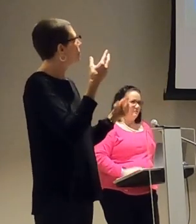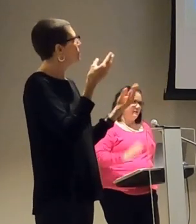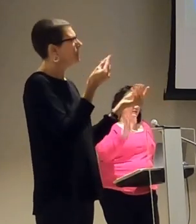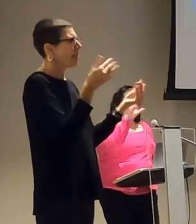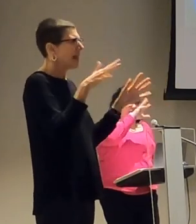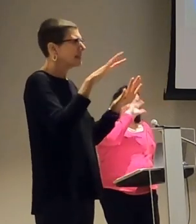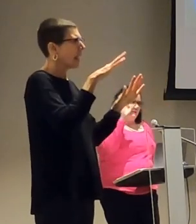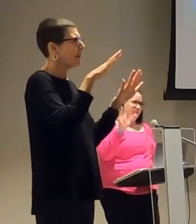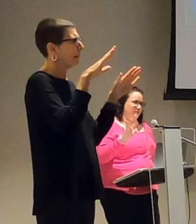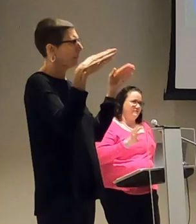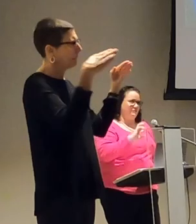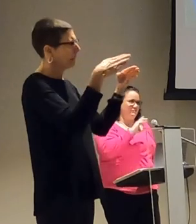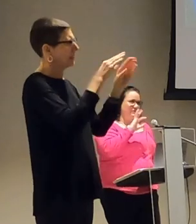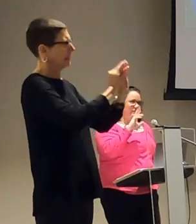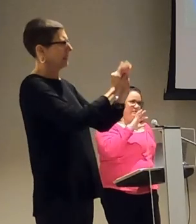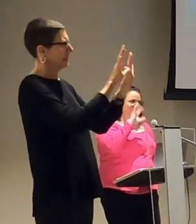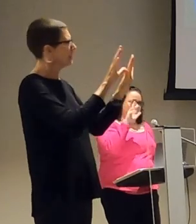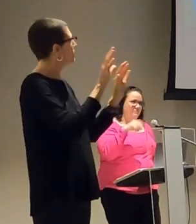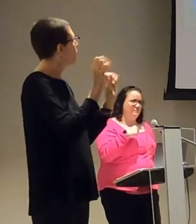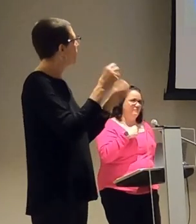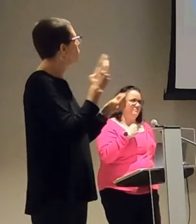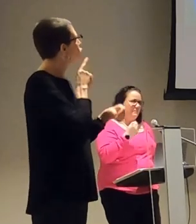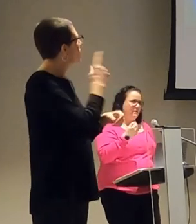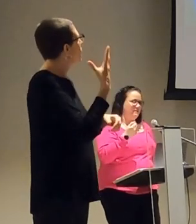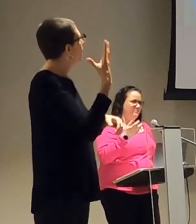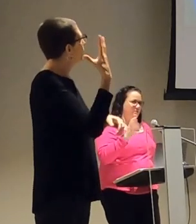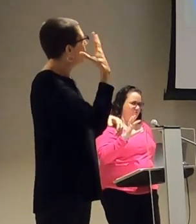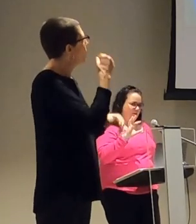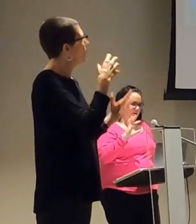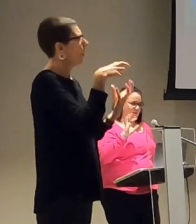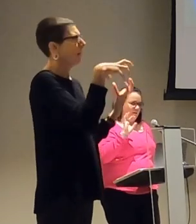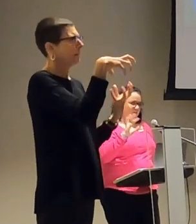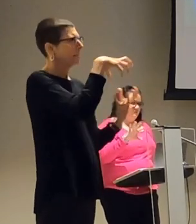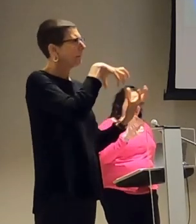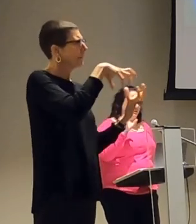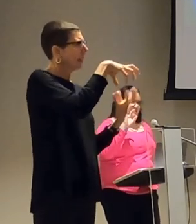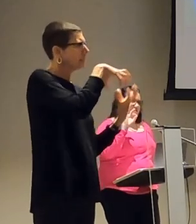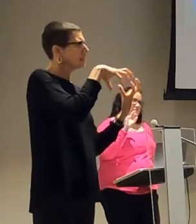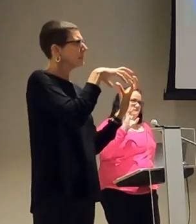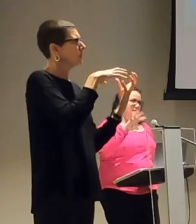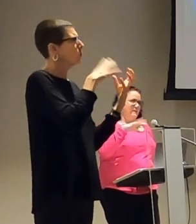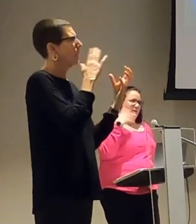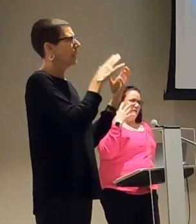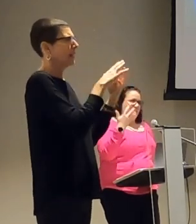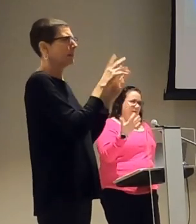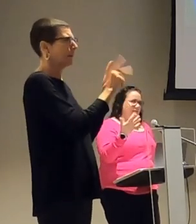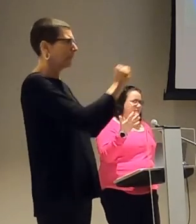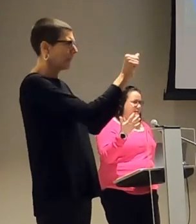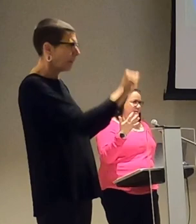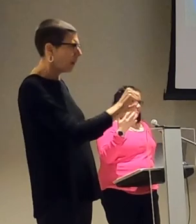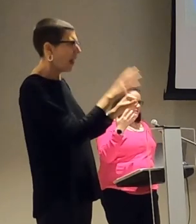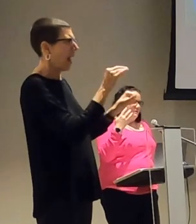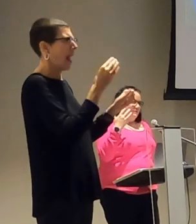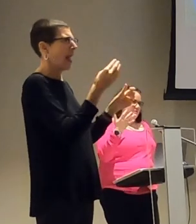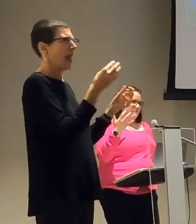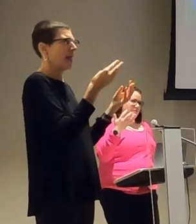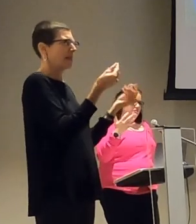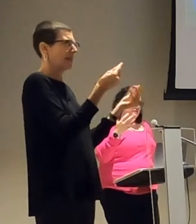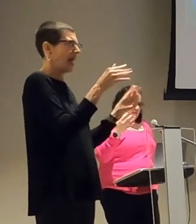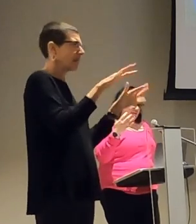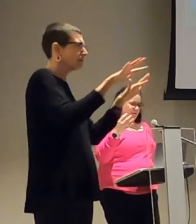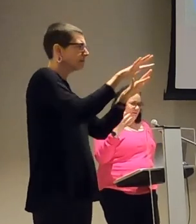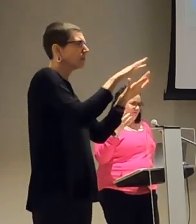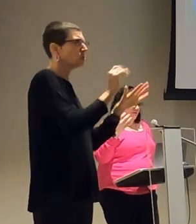is focused, and there's really a beautiful mix between figures and landscape.